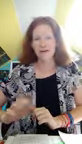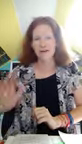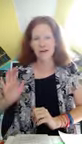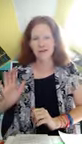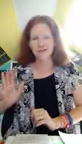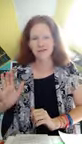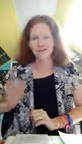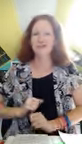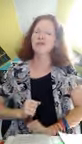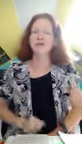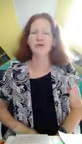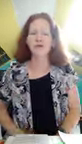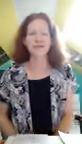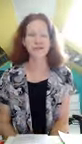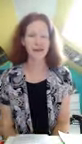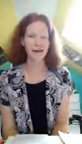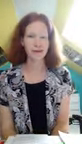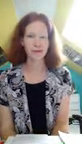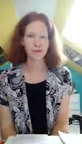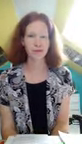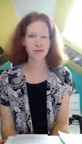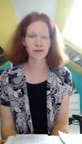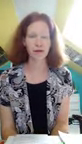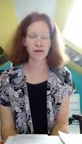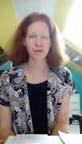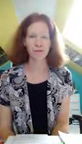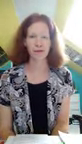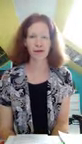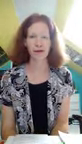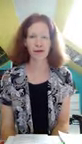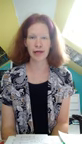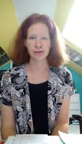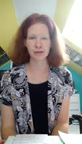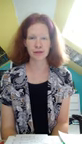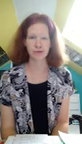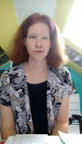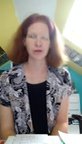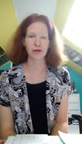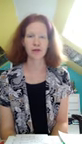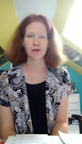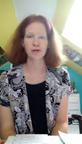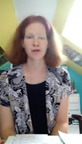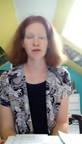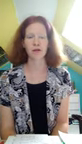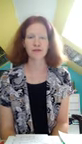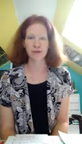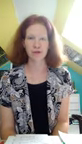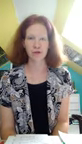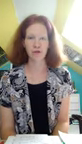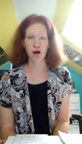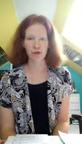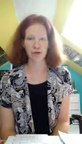Hi everyone. So today I'm going to talk about a language disorder called Central